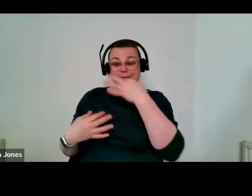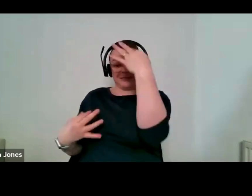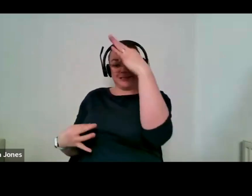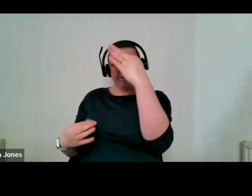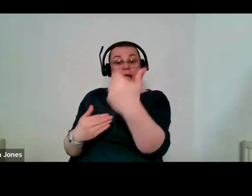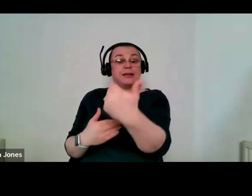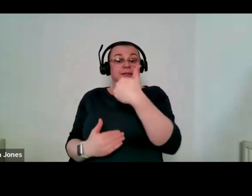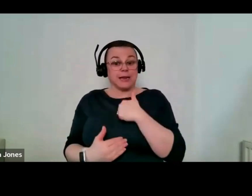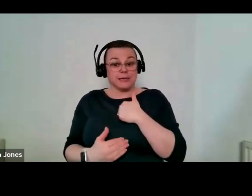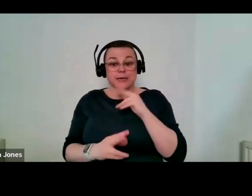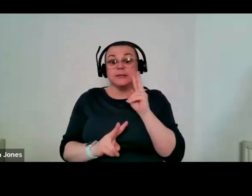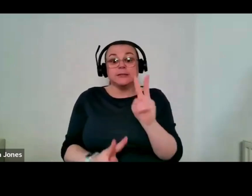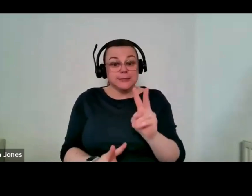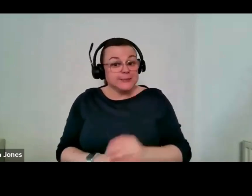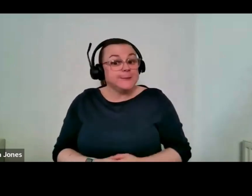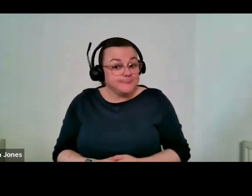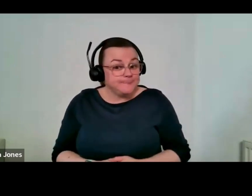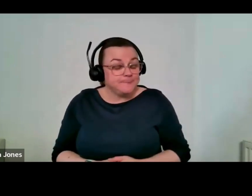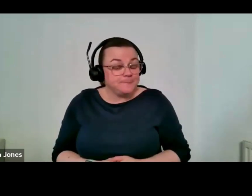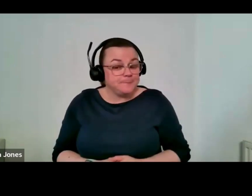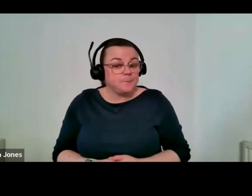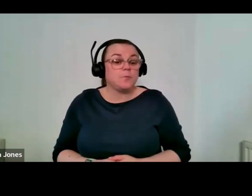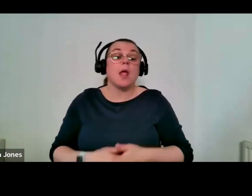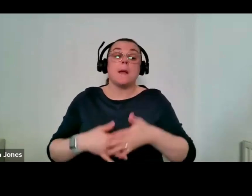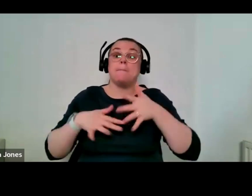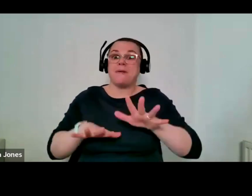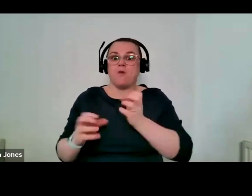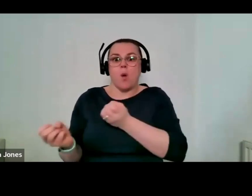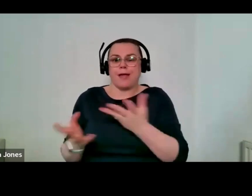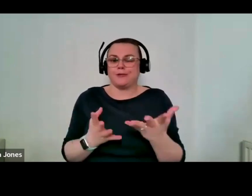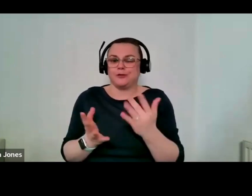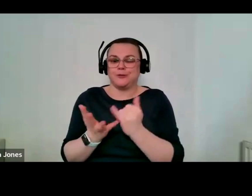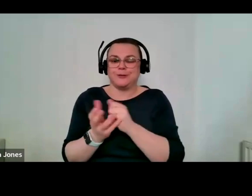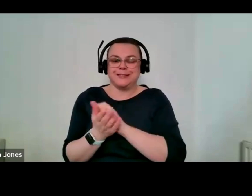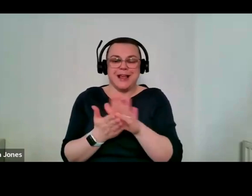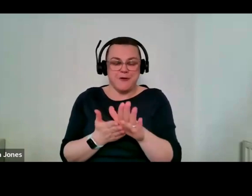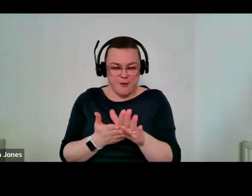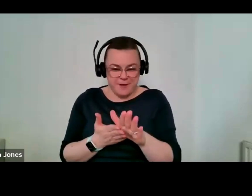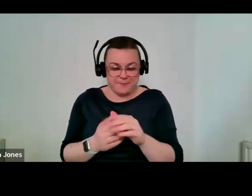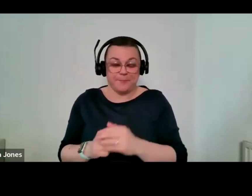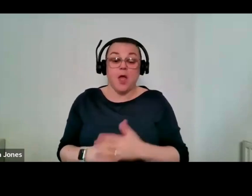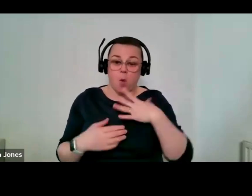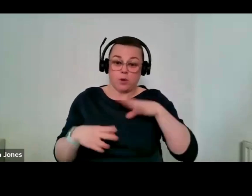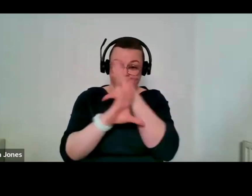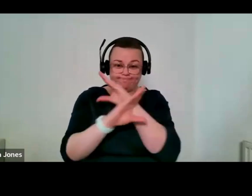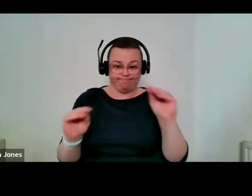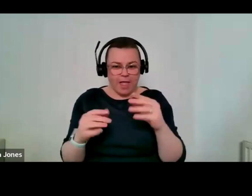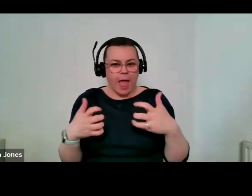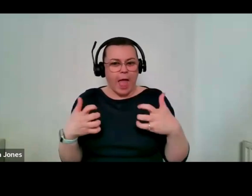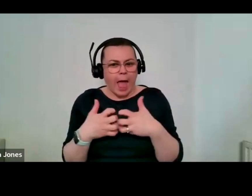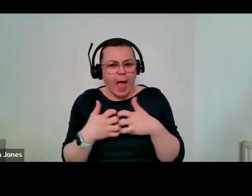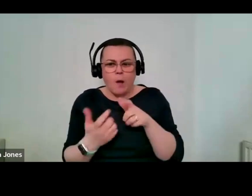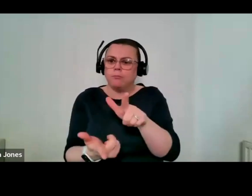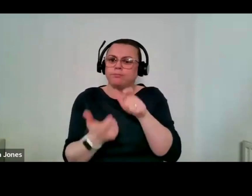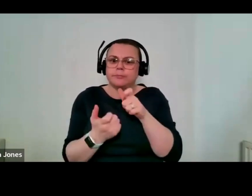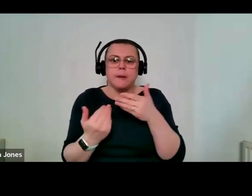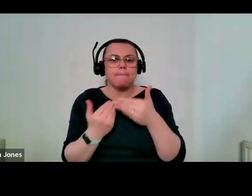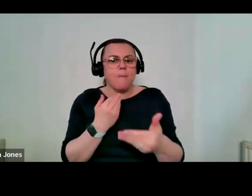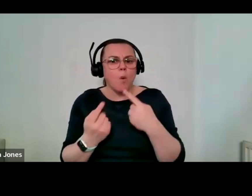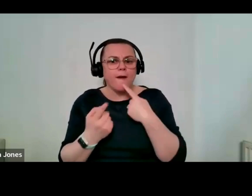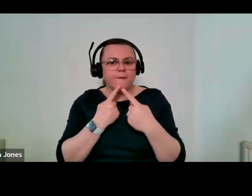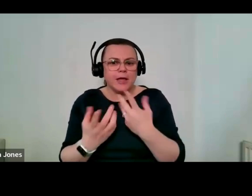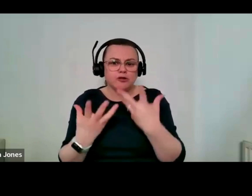attendance. Finally, before I introduce you to Sarah, I just want to let you know how you can get the most from today's